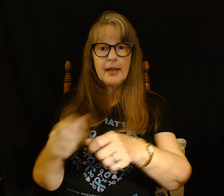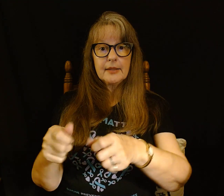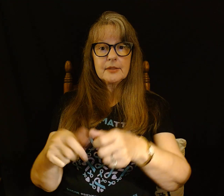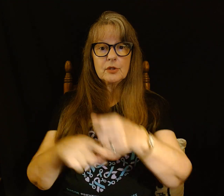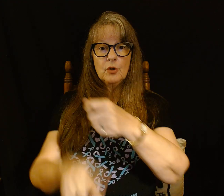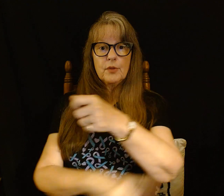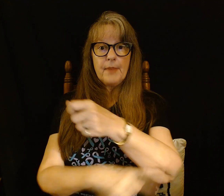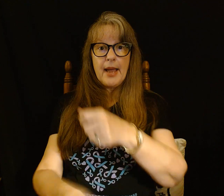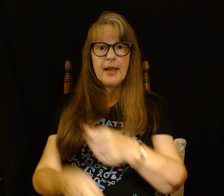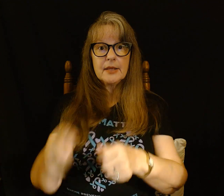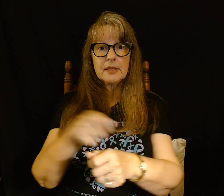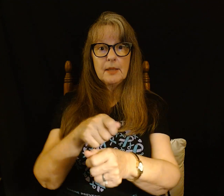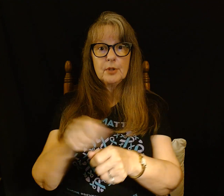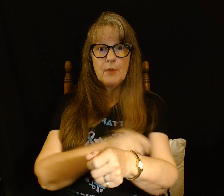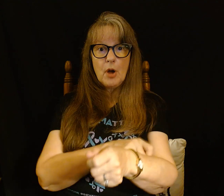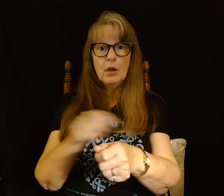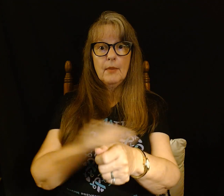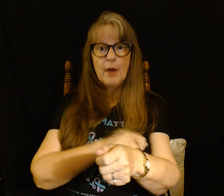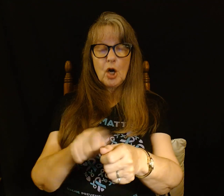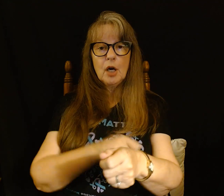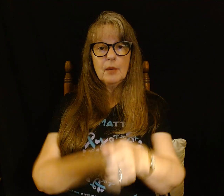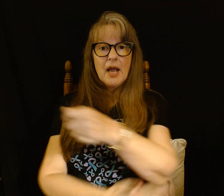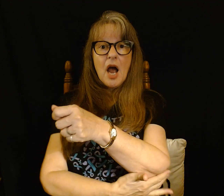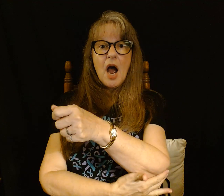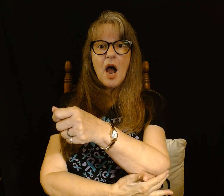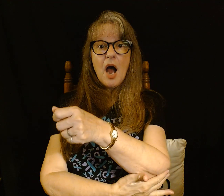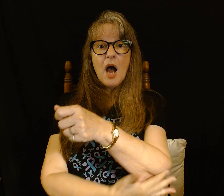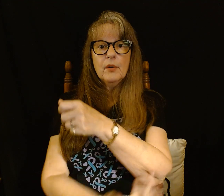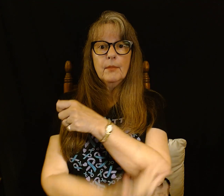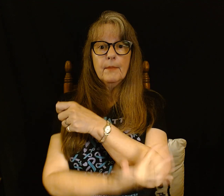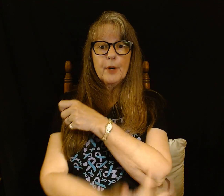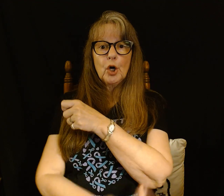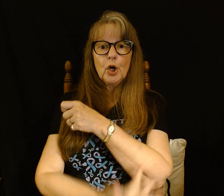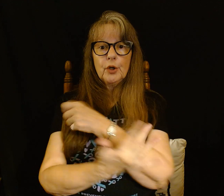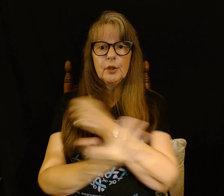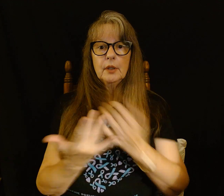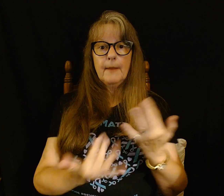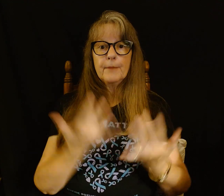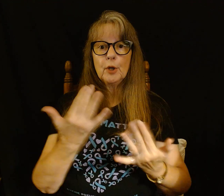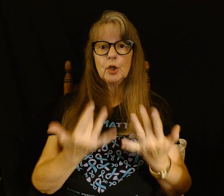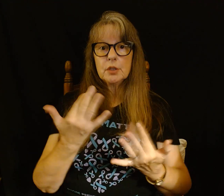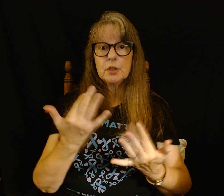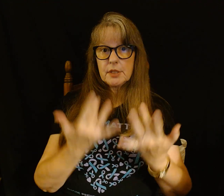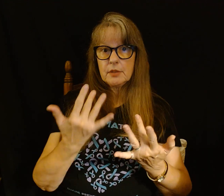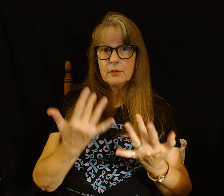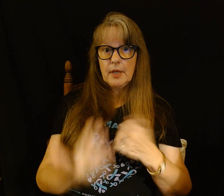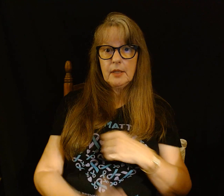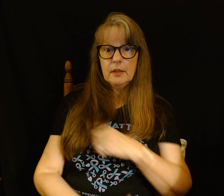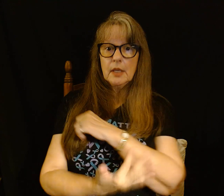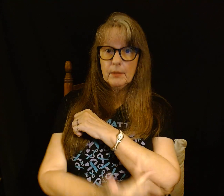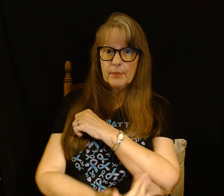bags, and I put them all on my arm, burn, it burns. Right? It'll burn.